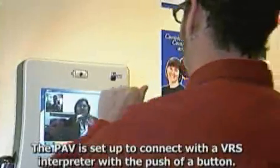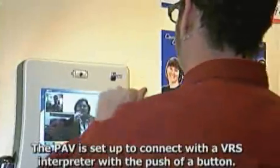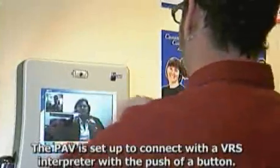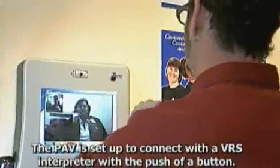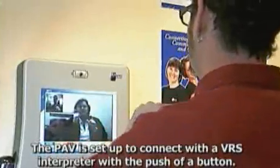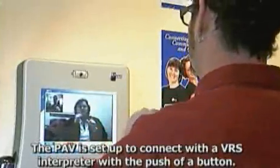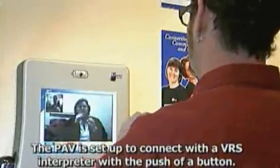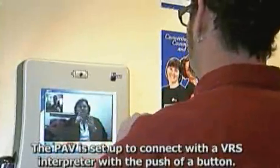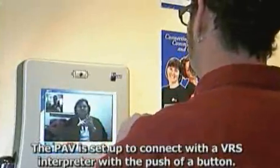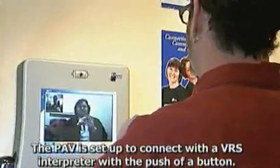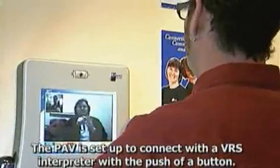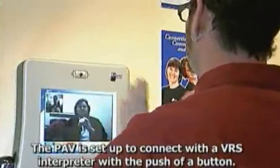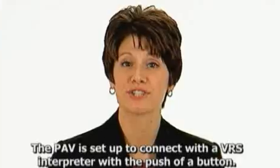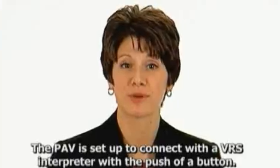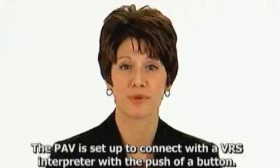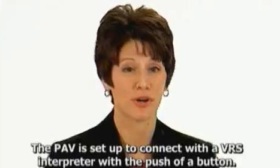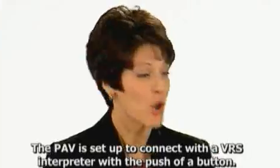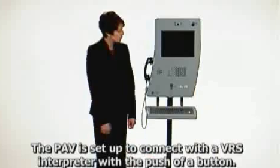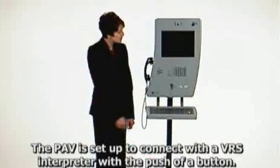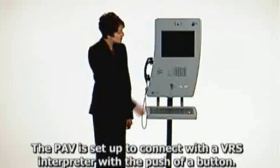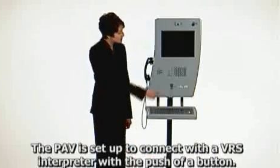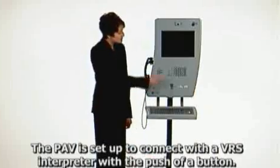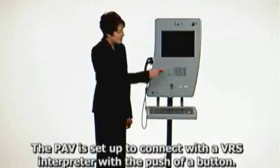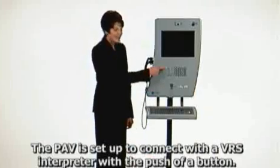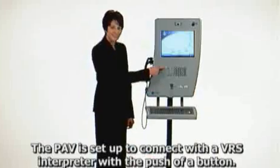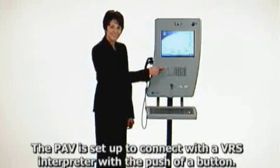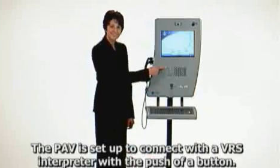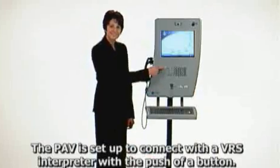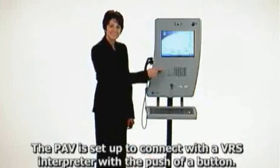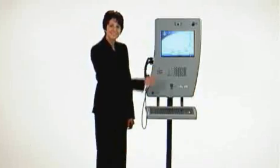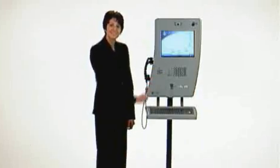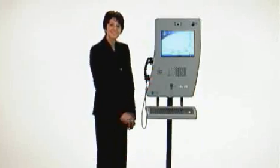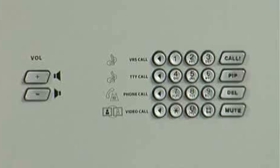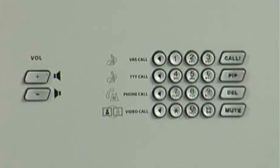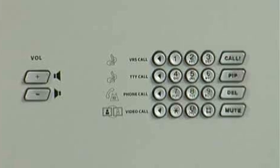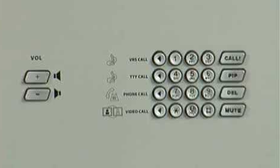PAV is set up to connect with the VRS interpreter with the push of a button.